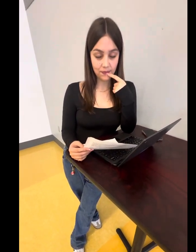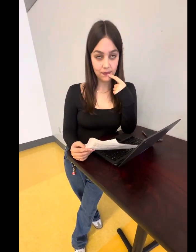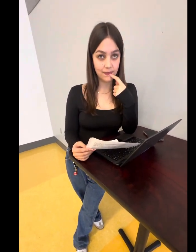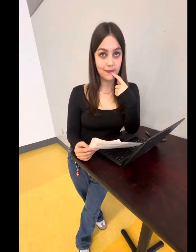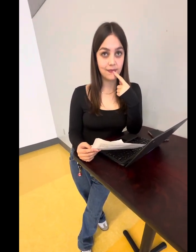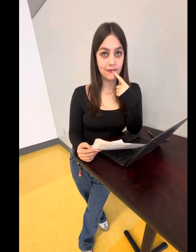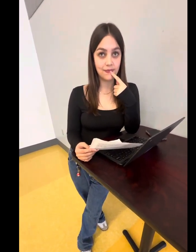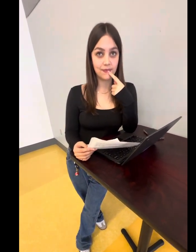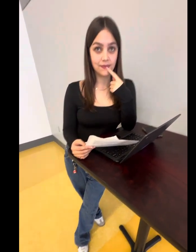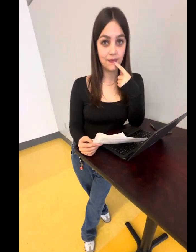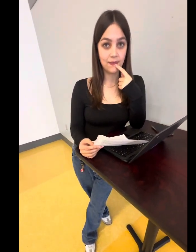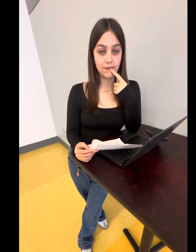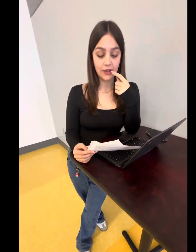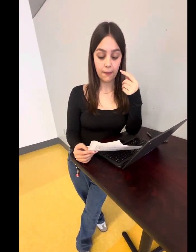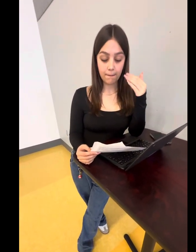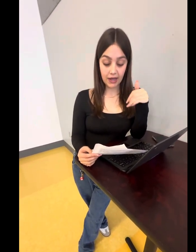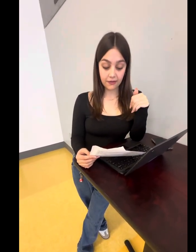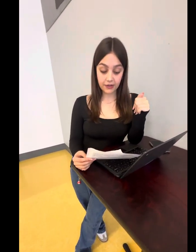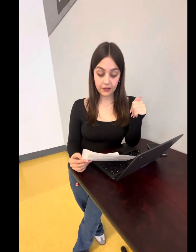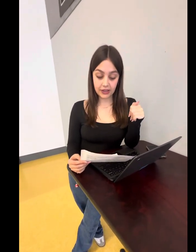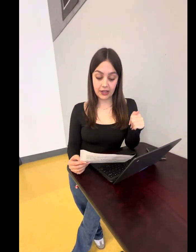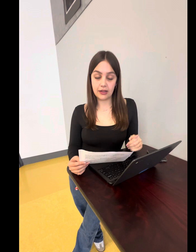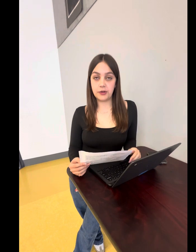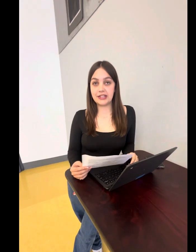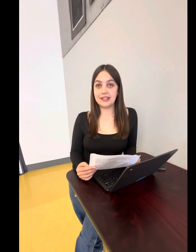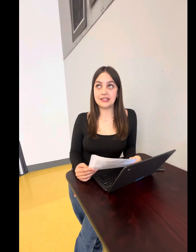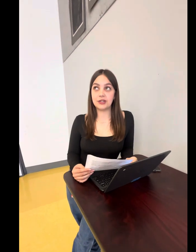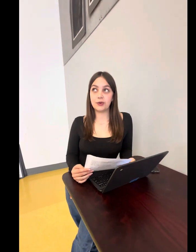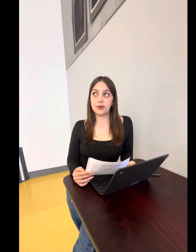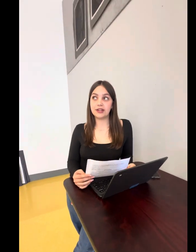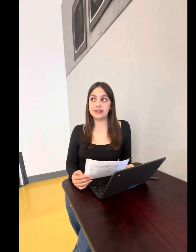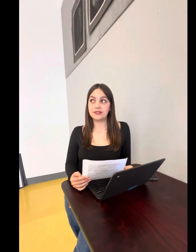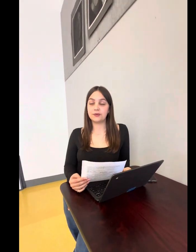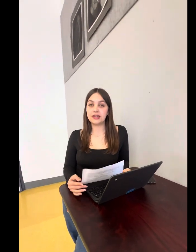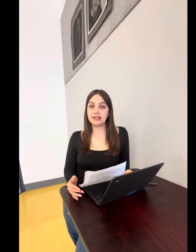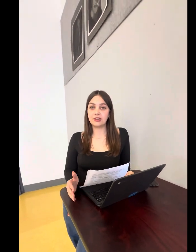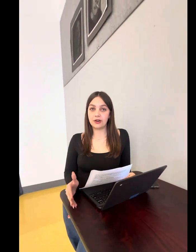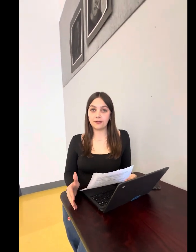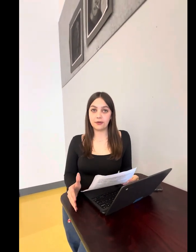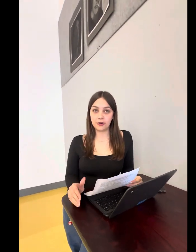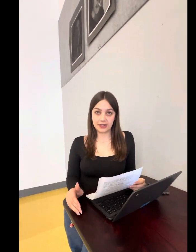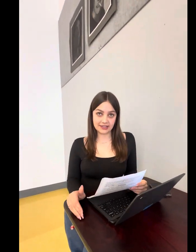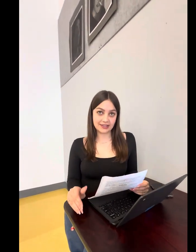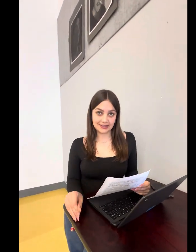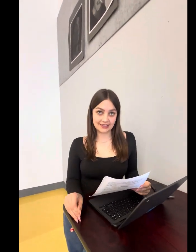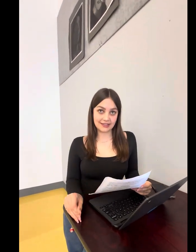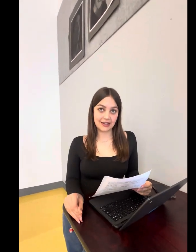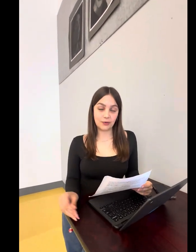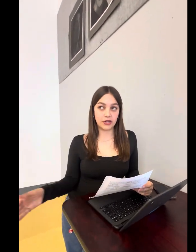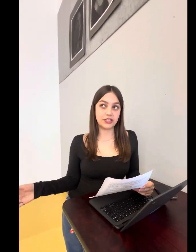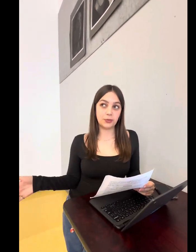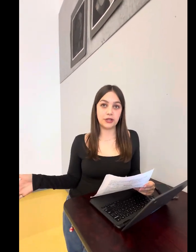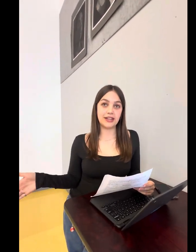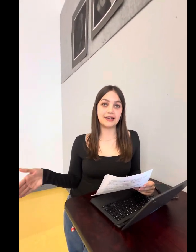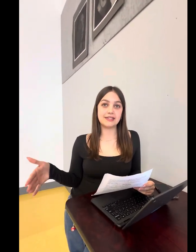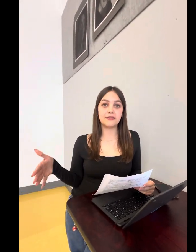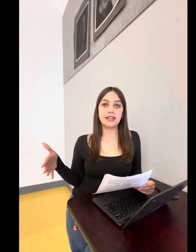you would have done differently? My favorite thing that we did this year was reading the novel A Raisin in the Sun and watching the play because I feel like it's